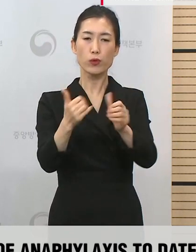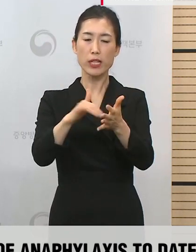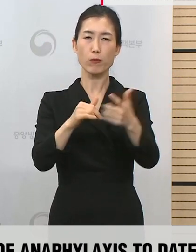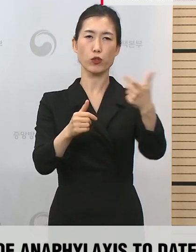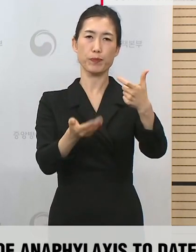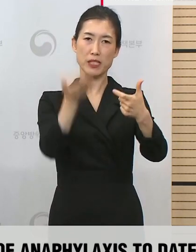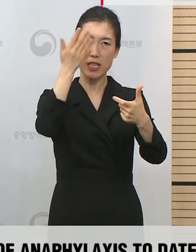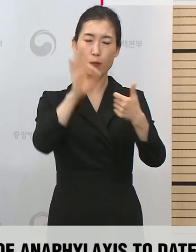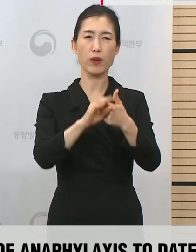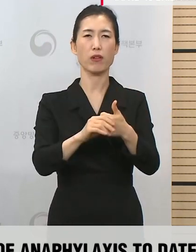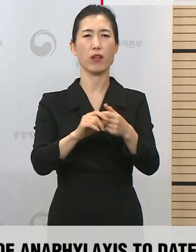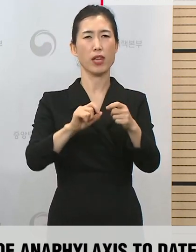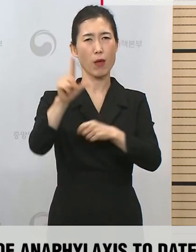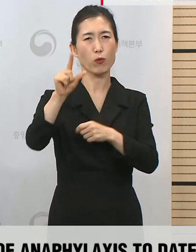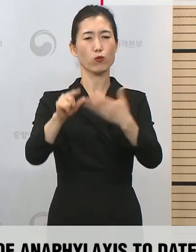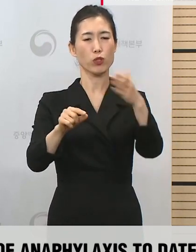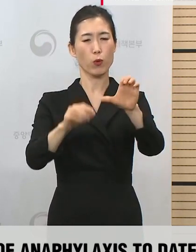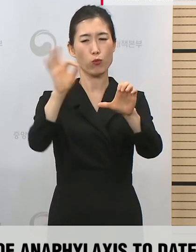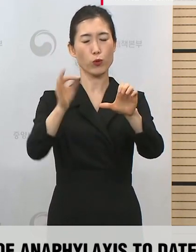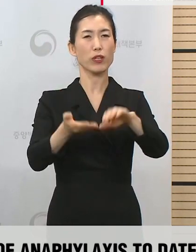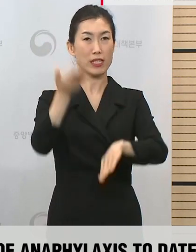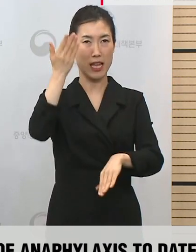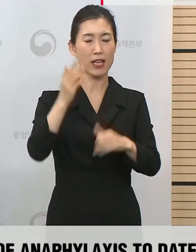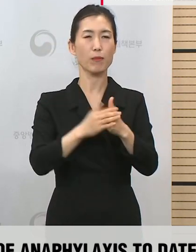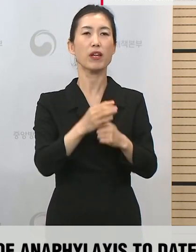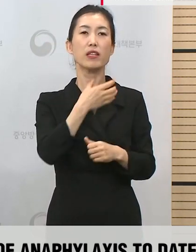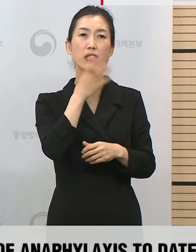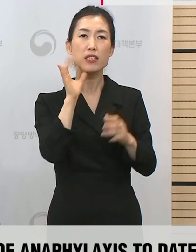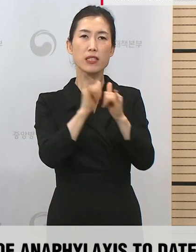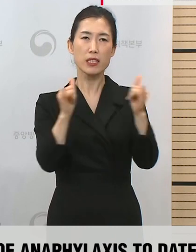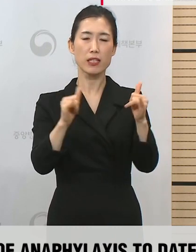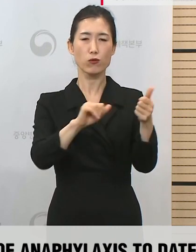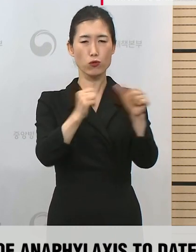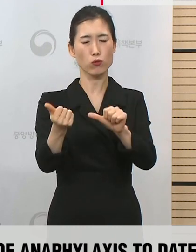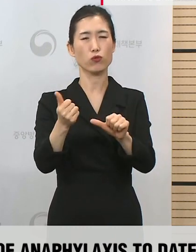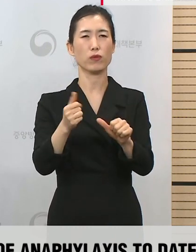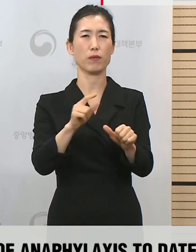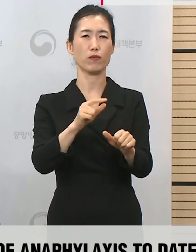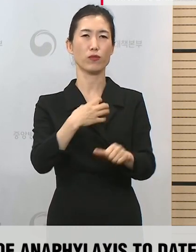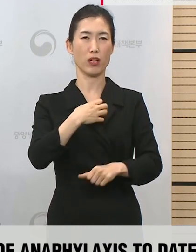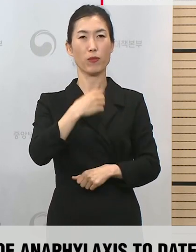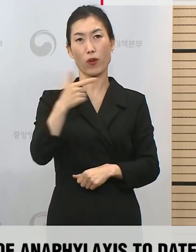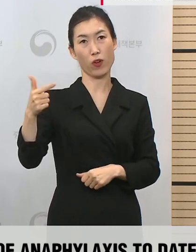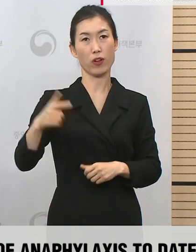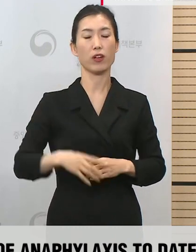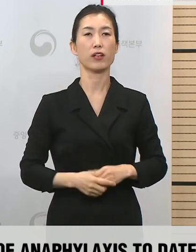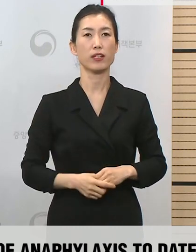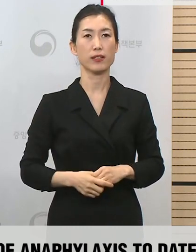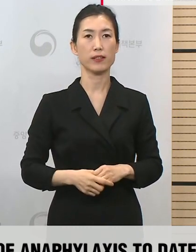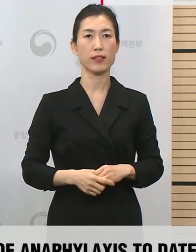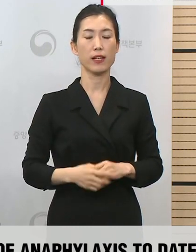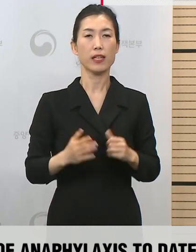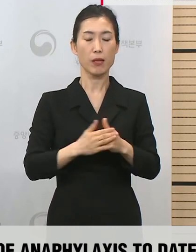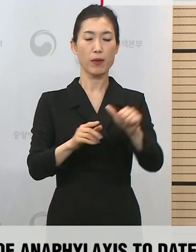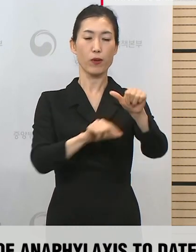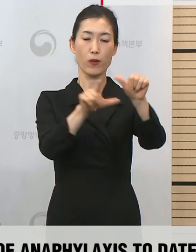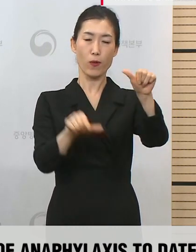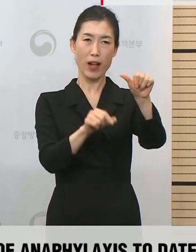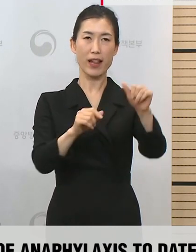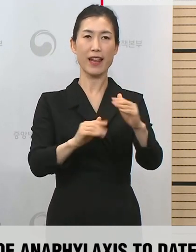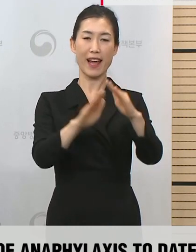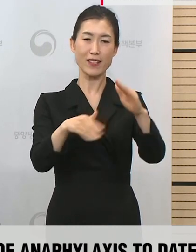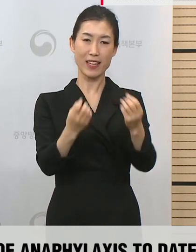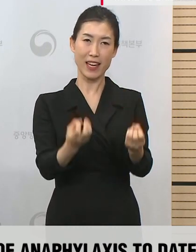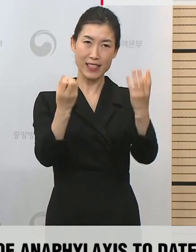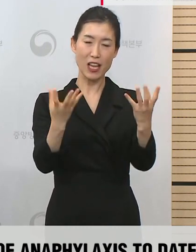of infections is about 27%, while the fatality rate is very high, ranging at about